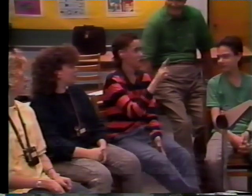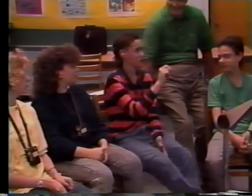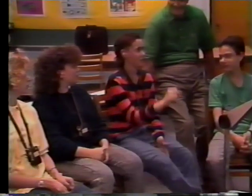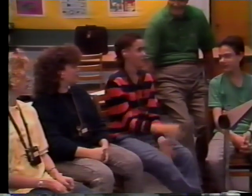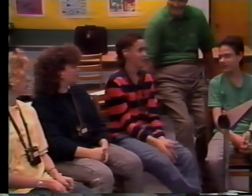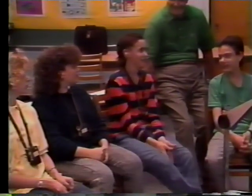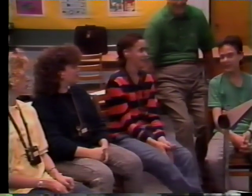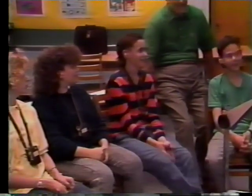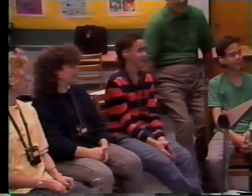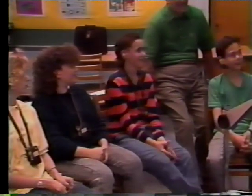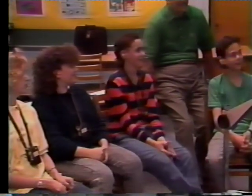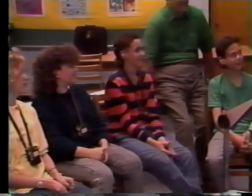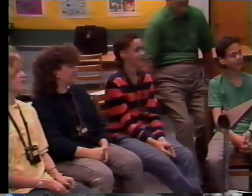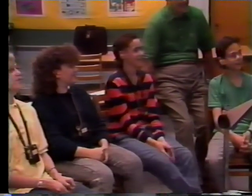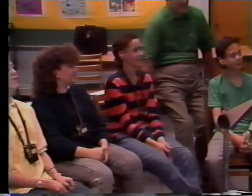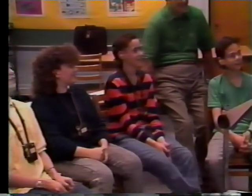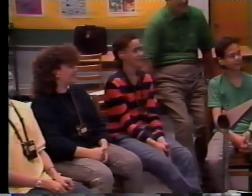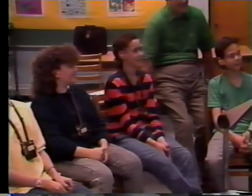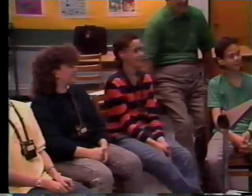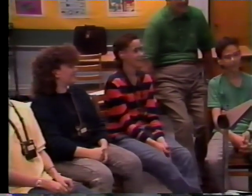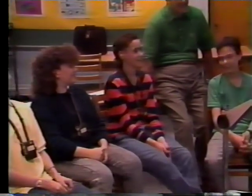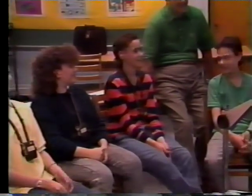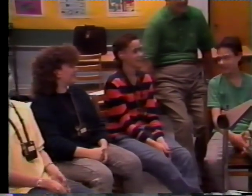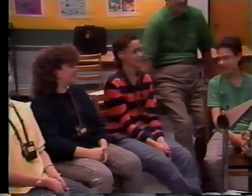30 feet. 30 feet high.